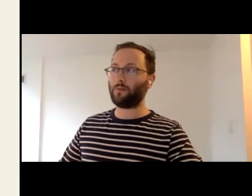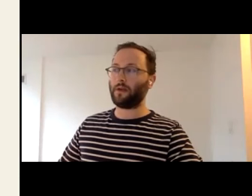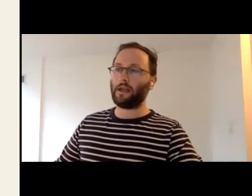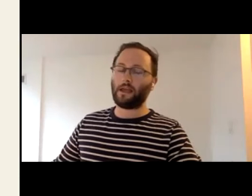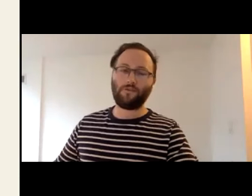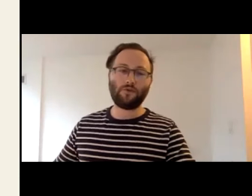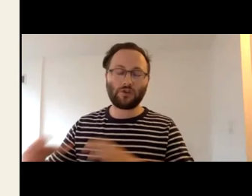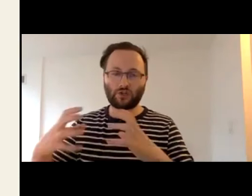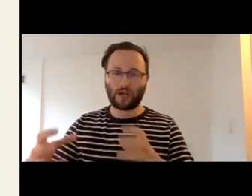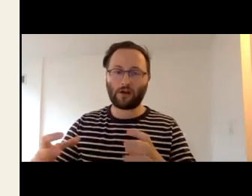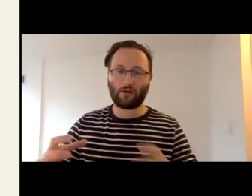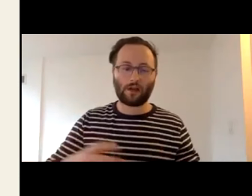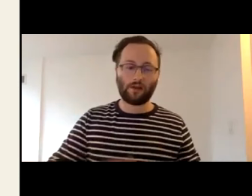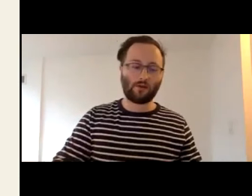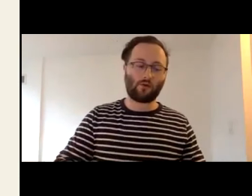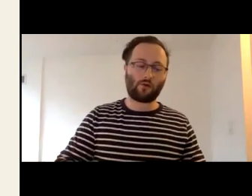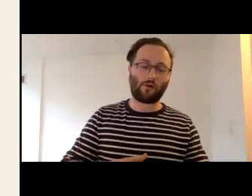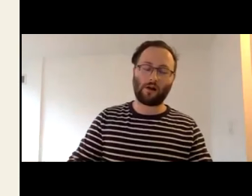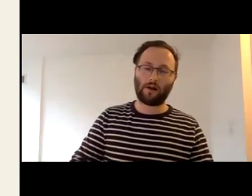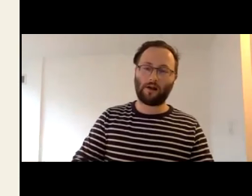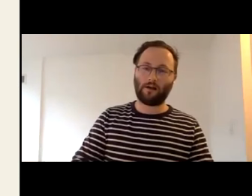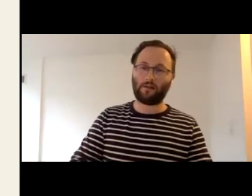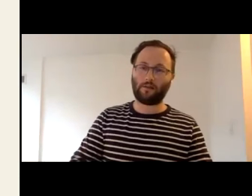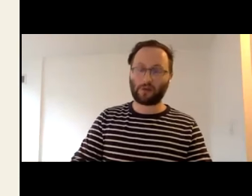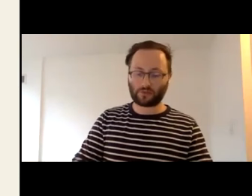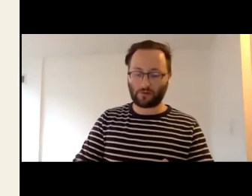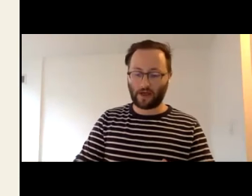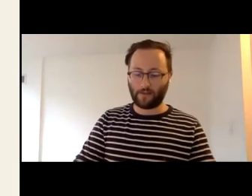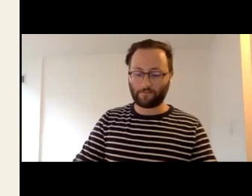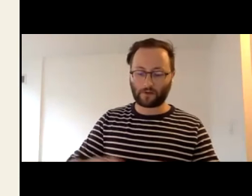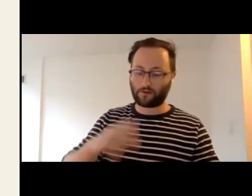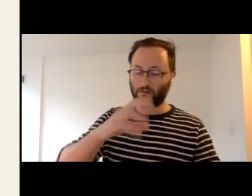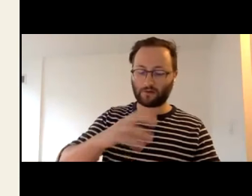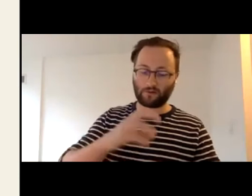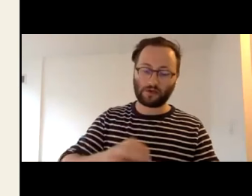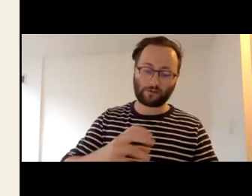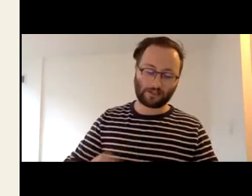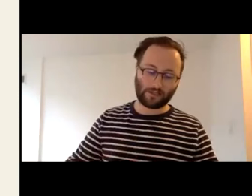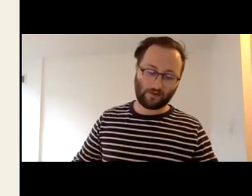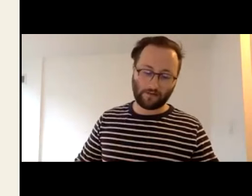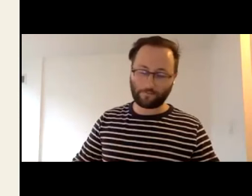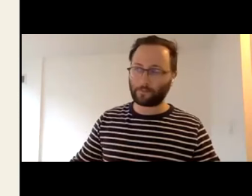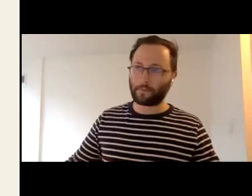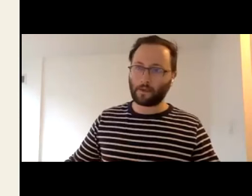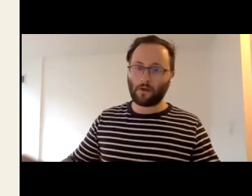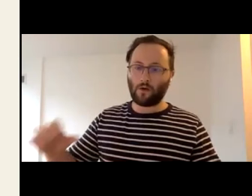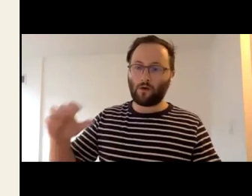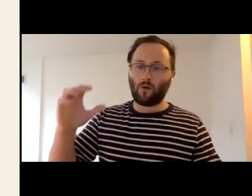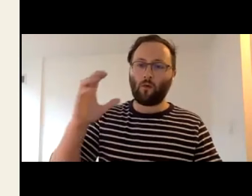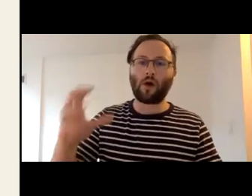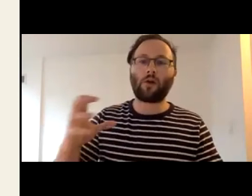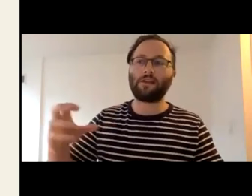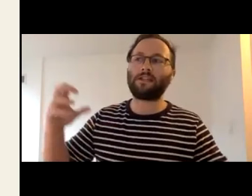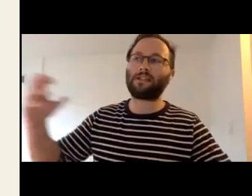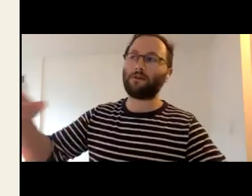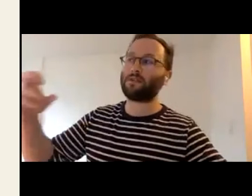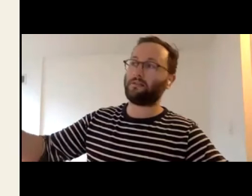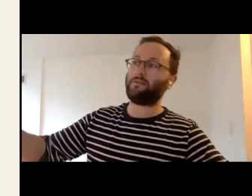group. If you can share in your the Brainstorm app, or the Brainstorm activity, what